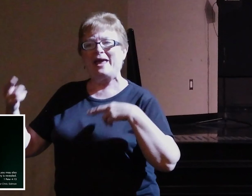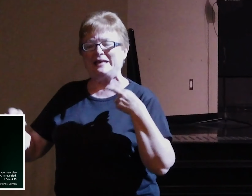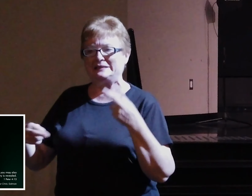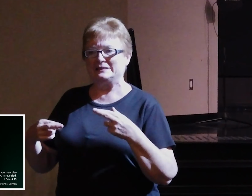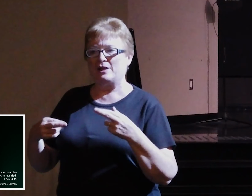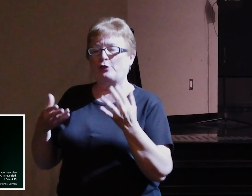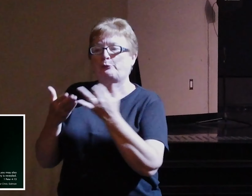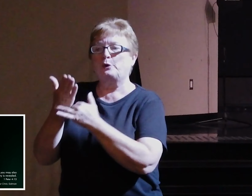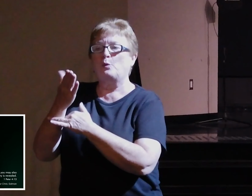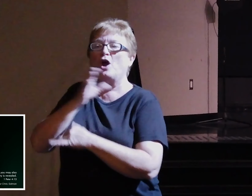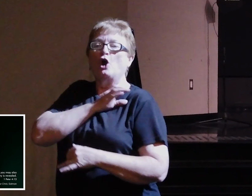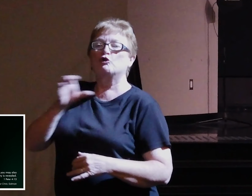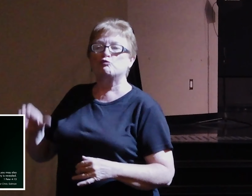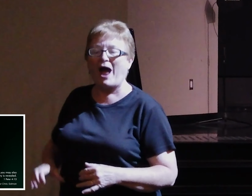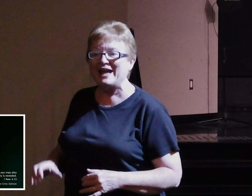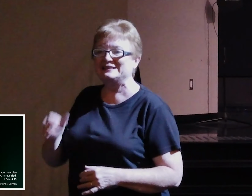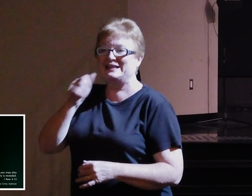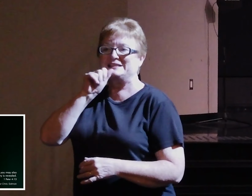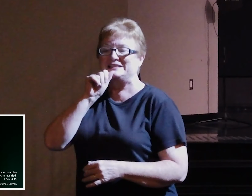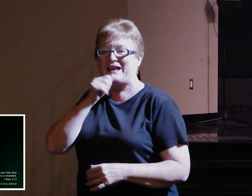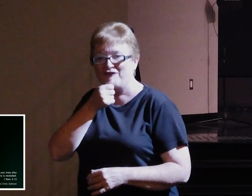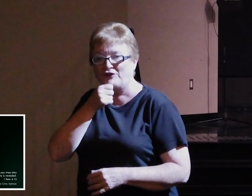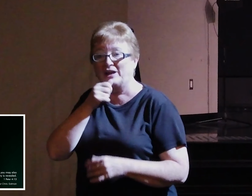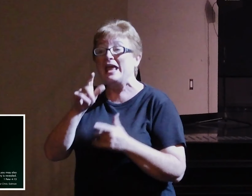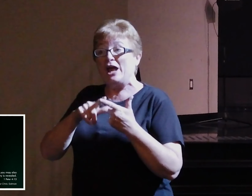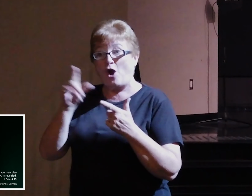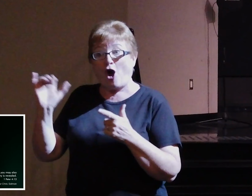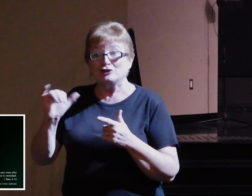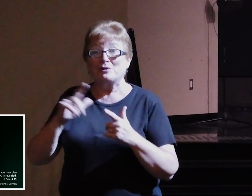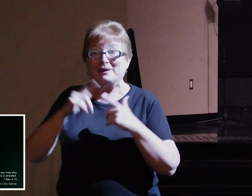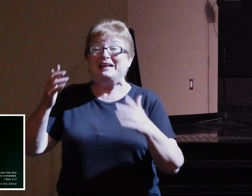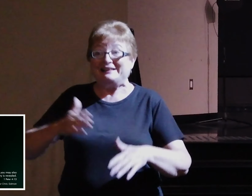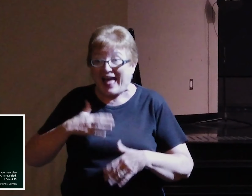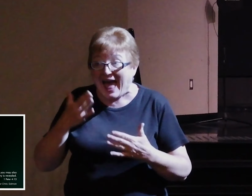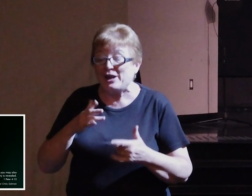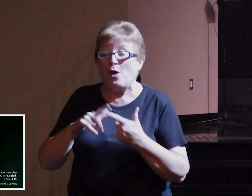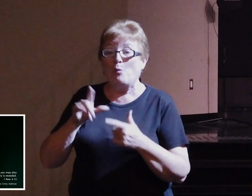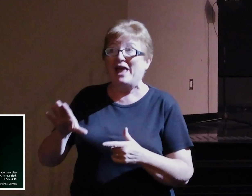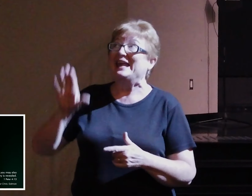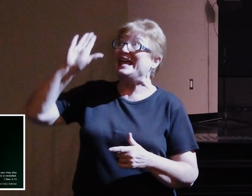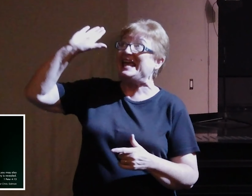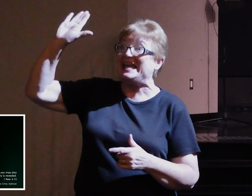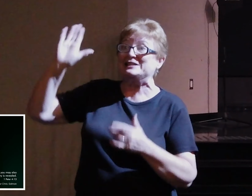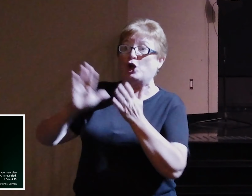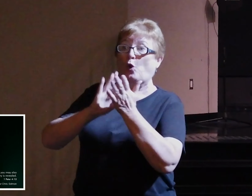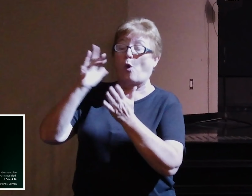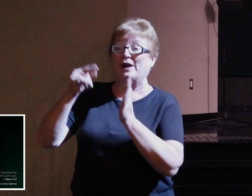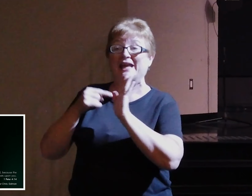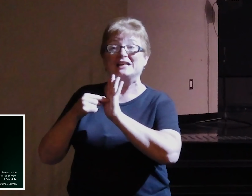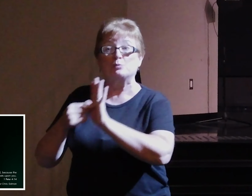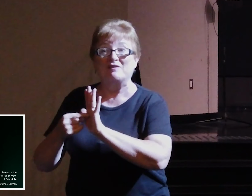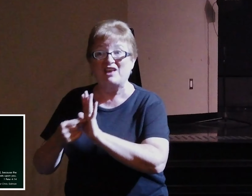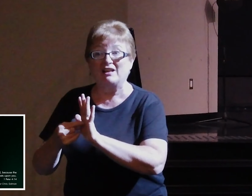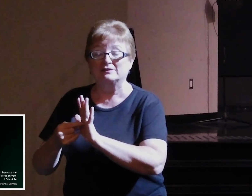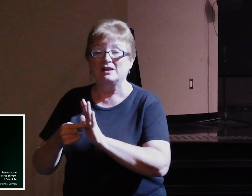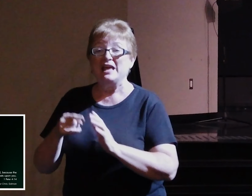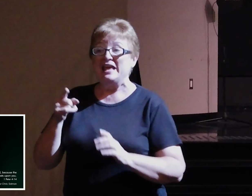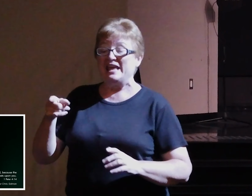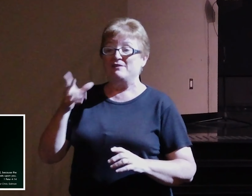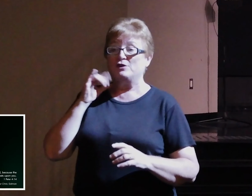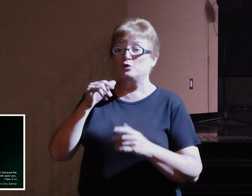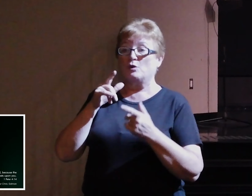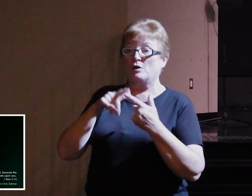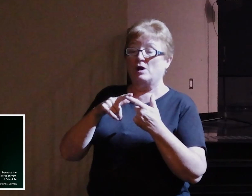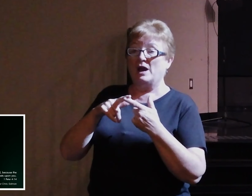sufferings, that you may also rejoice and be glad when his glory is revealed. If you are insulted for the name of Christ,